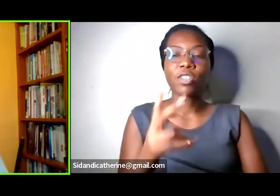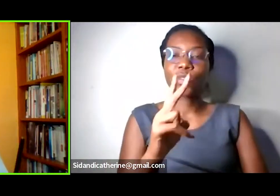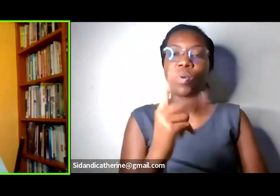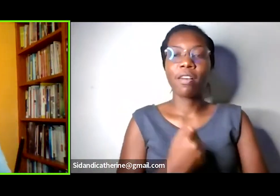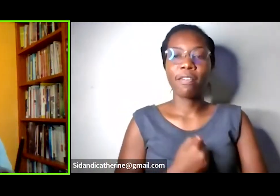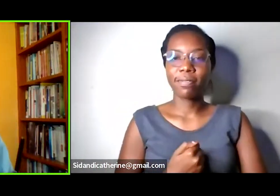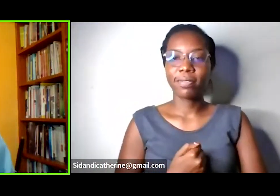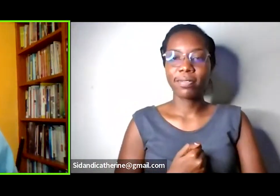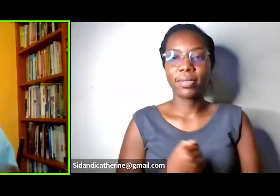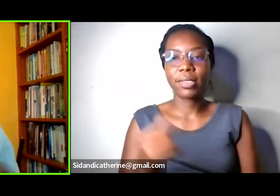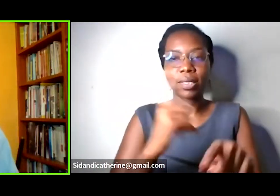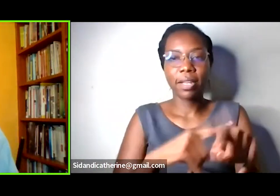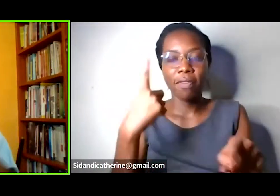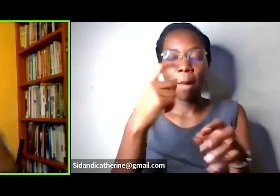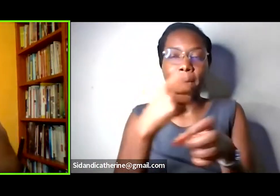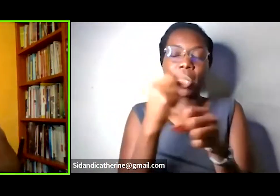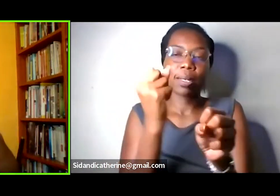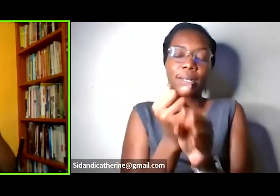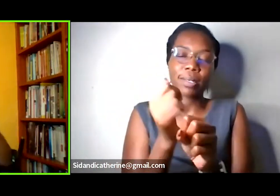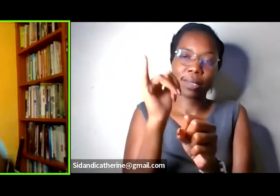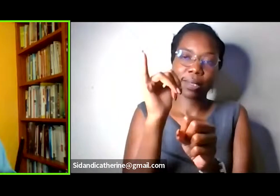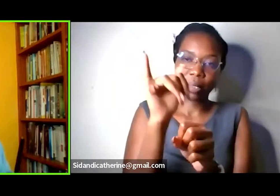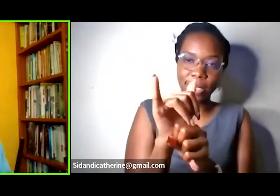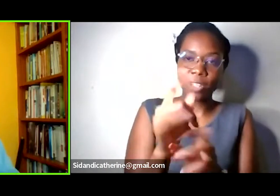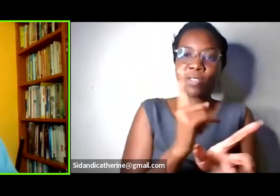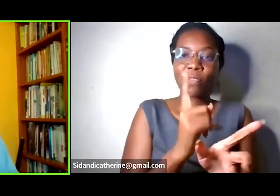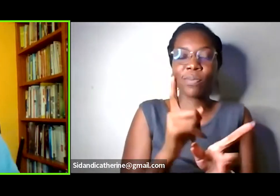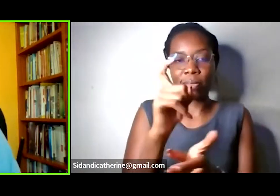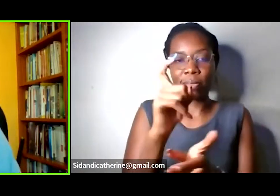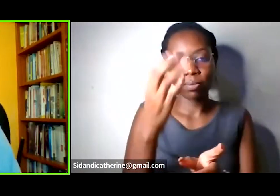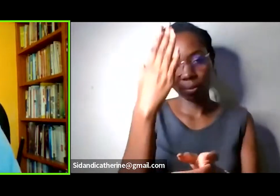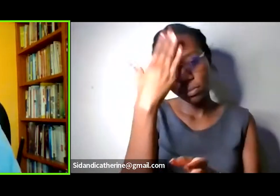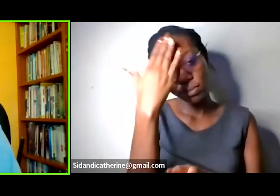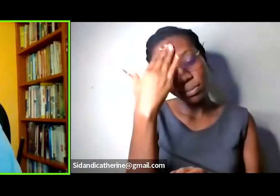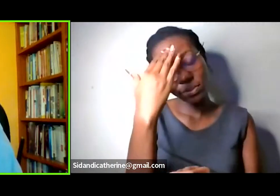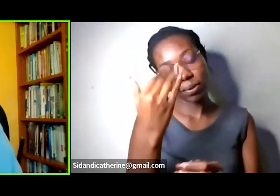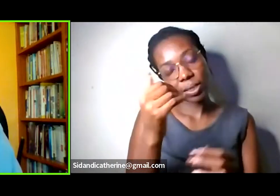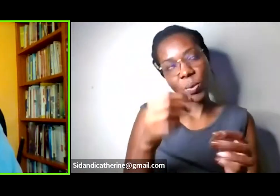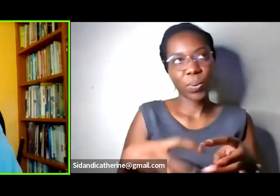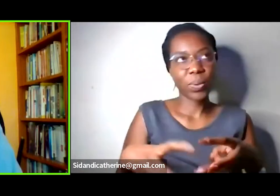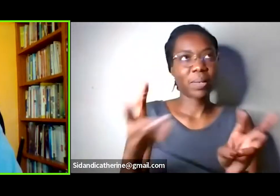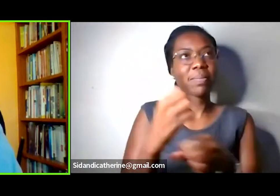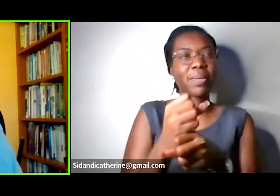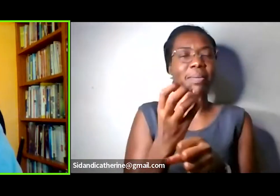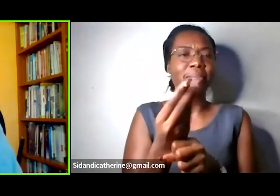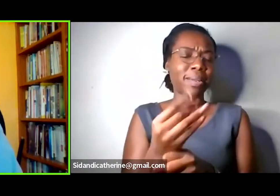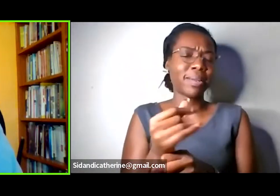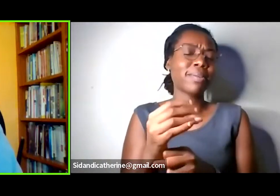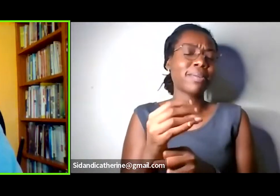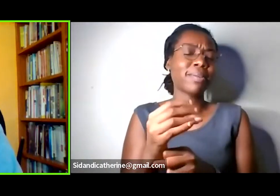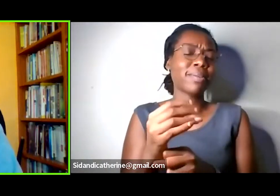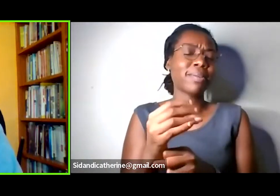me two of those, like that. Because it gets you thinking. And maybe,